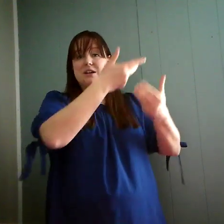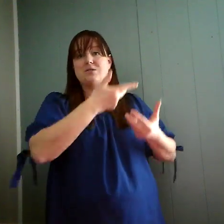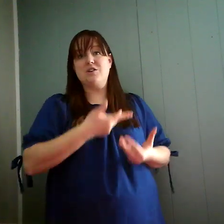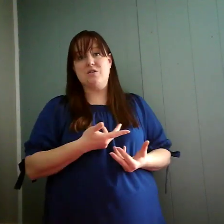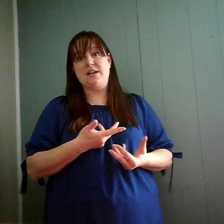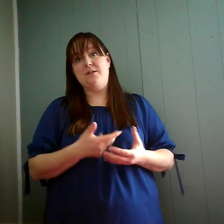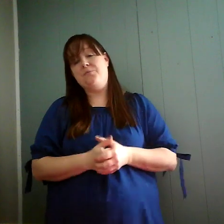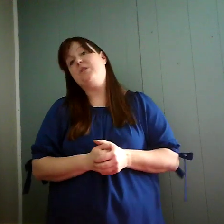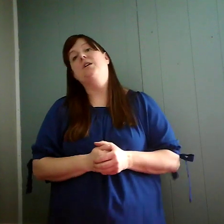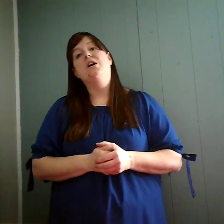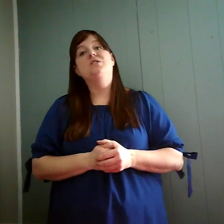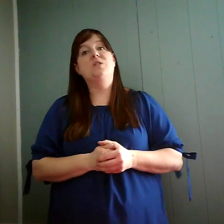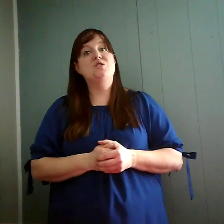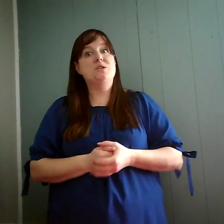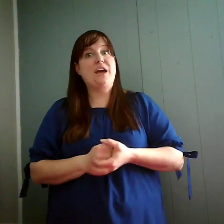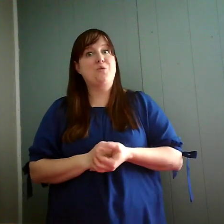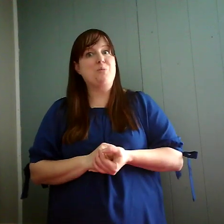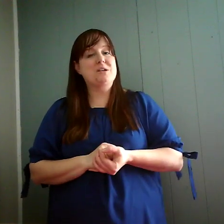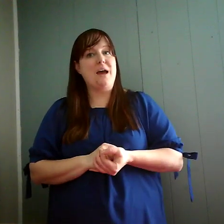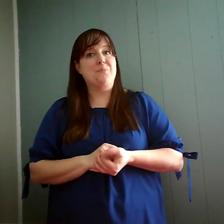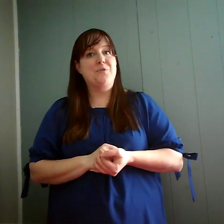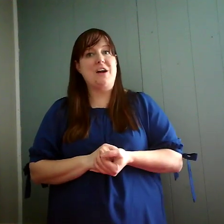that directional sign. So let's do it together one more time. Ready?